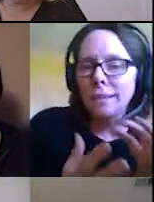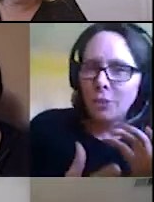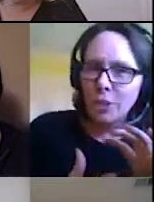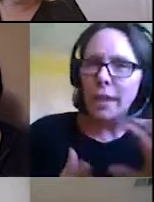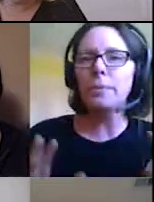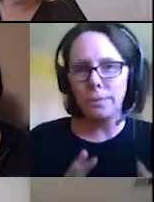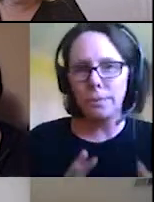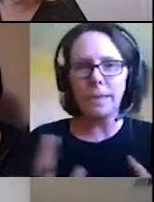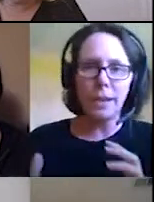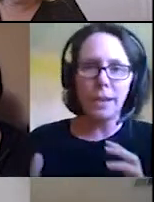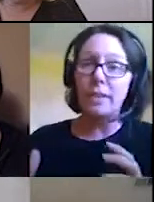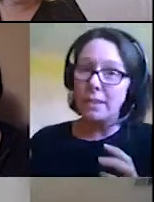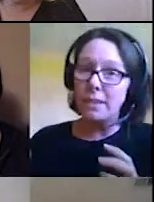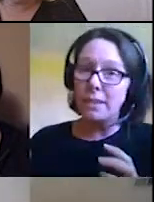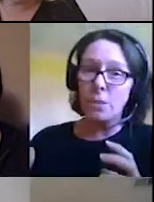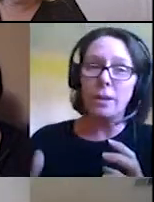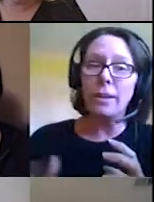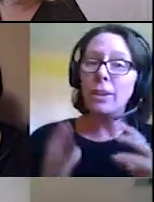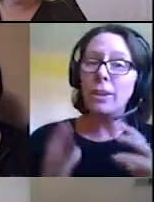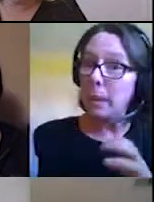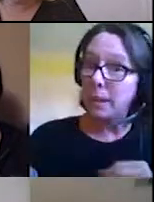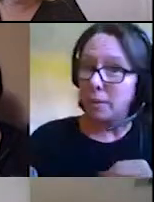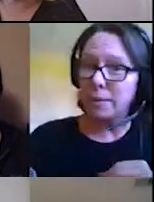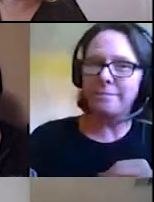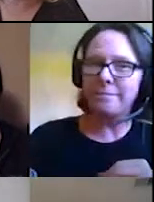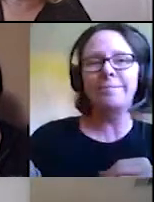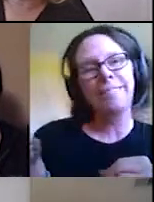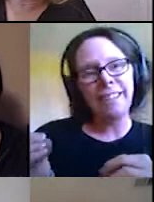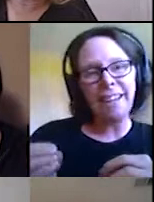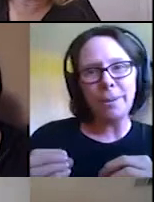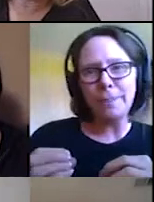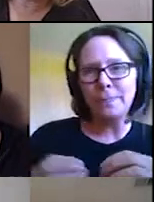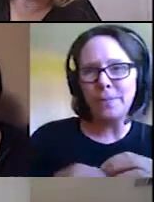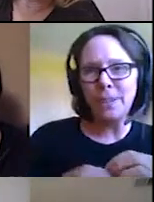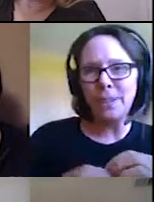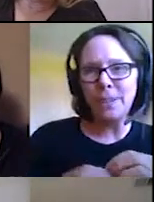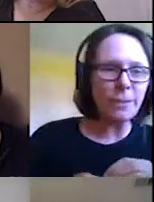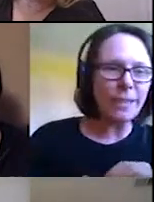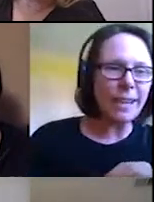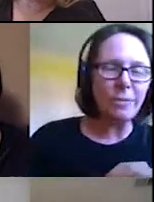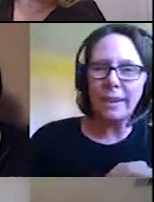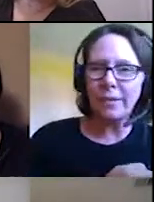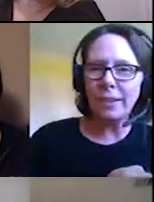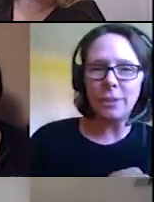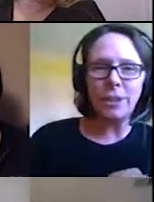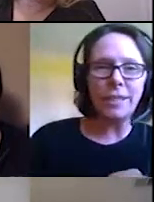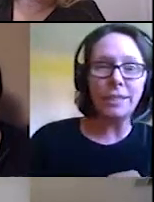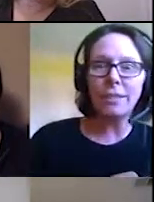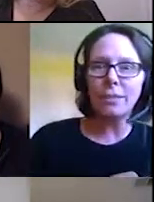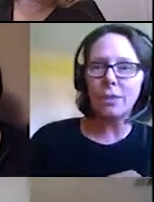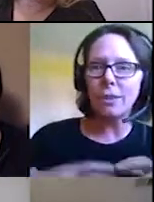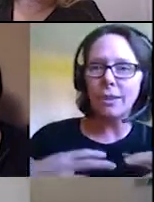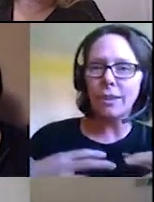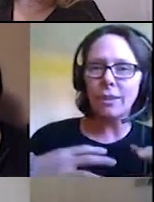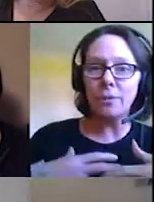can shape these kind of activities as well. You can pick your books. There's some books that have really lovely opportunities